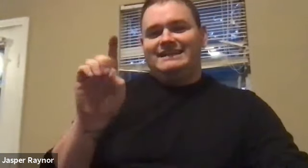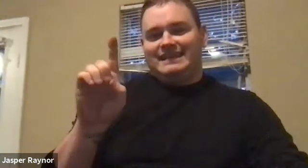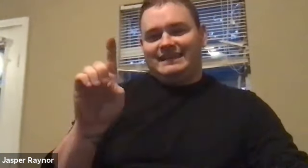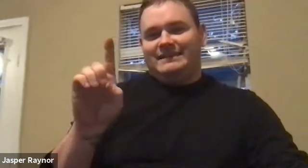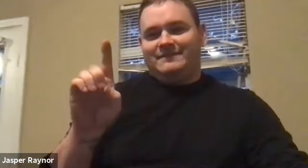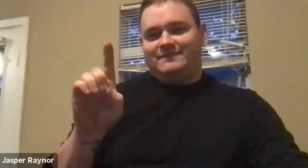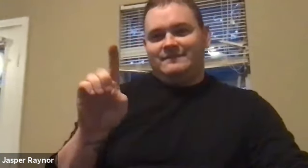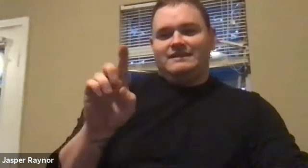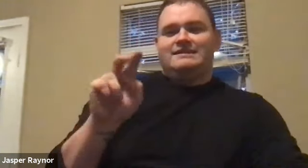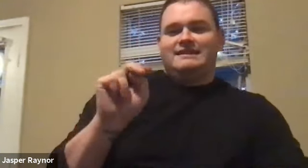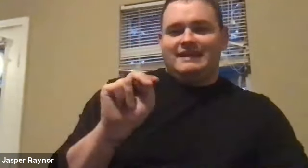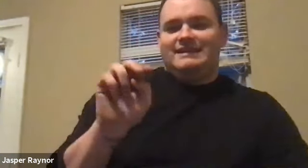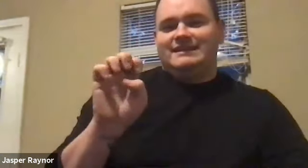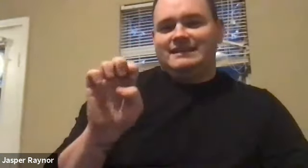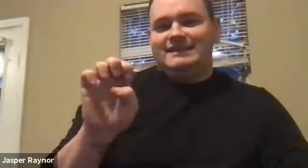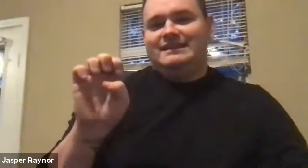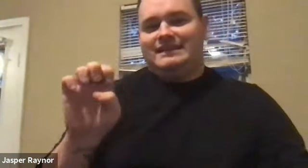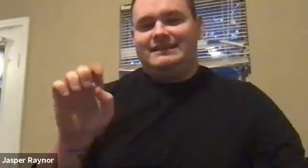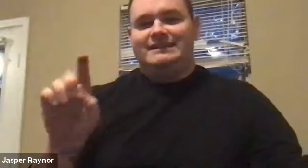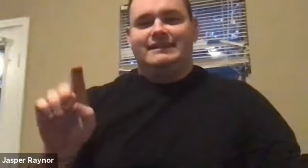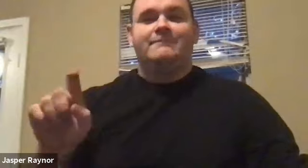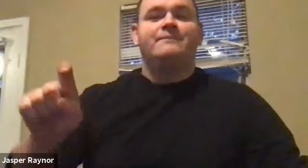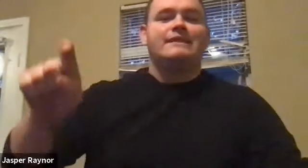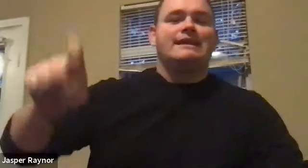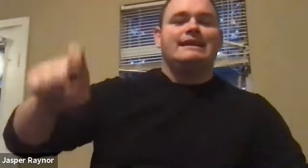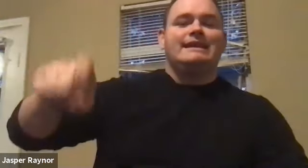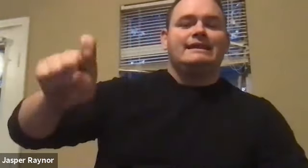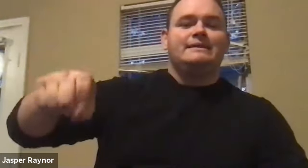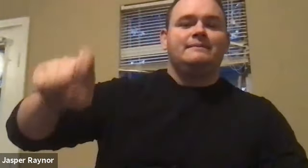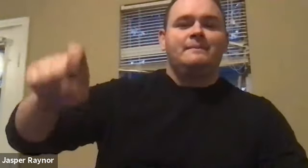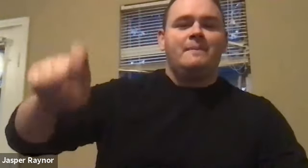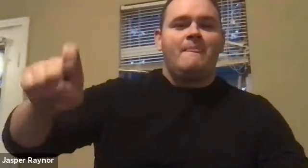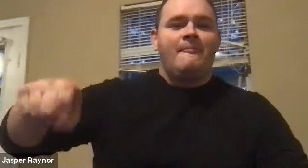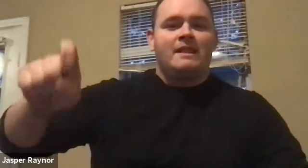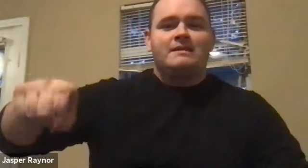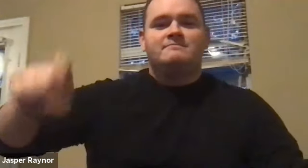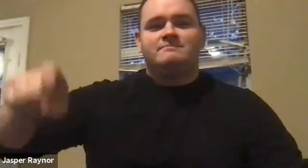N-E-E-D. Need. N-E-E-D. Need.